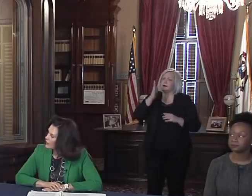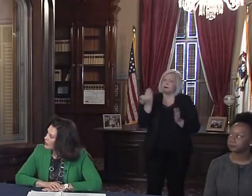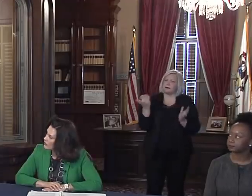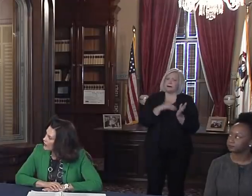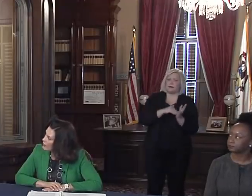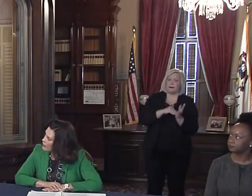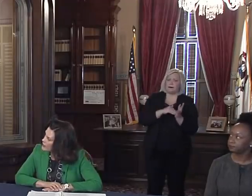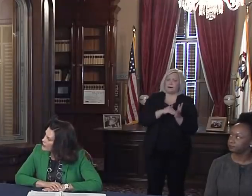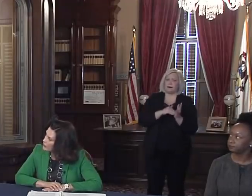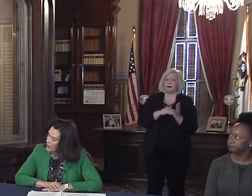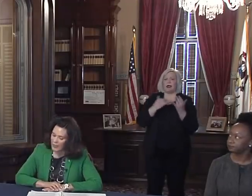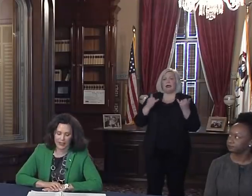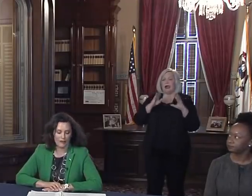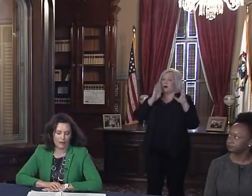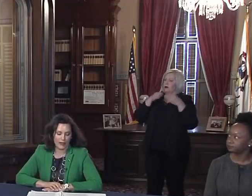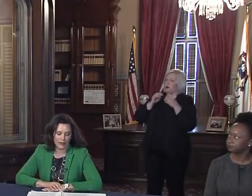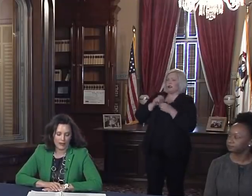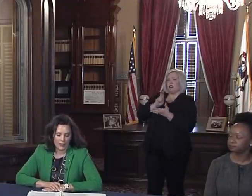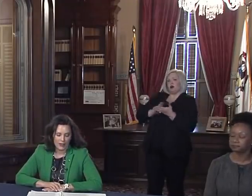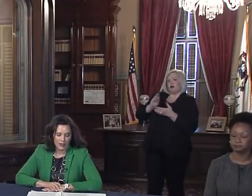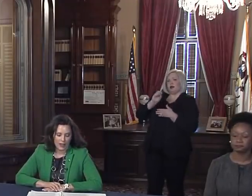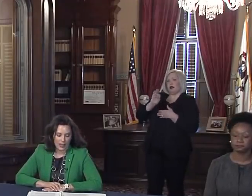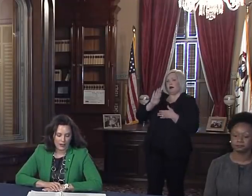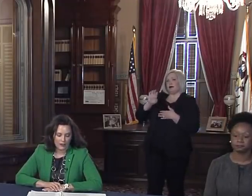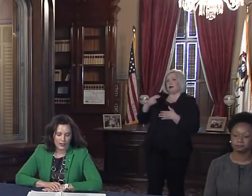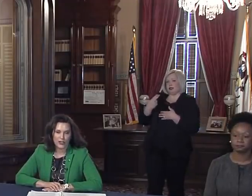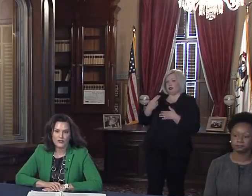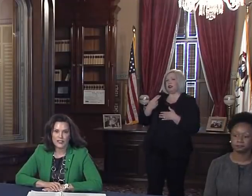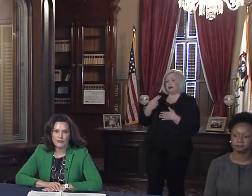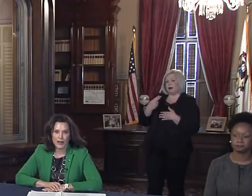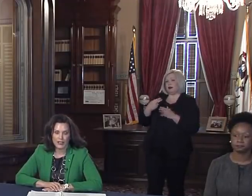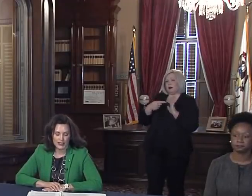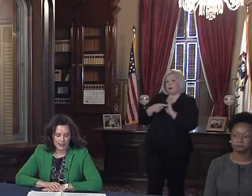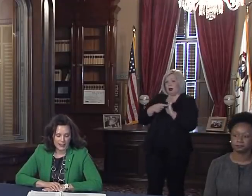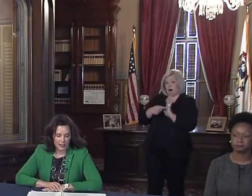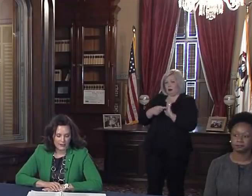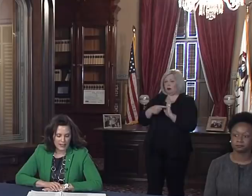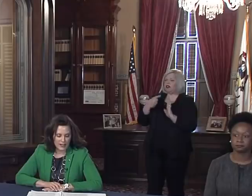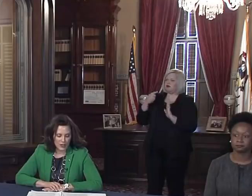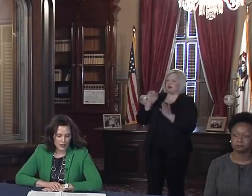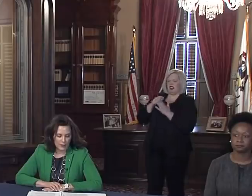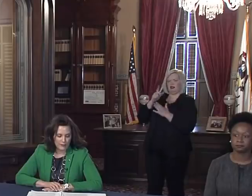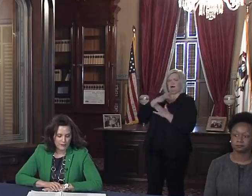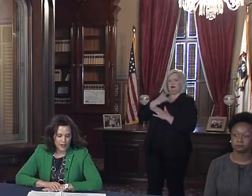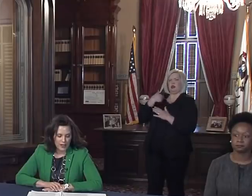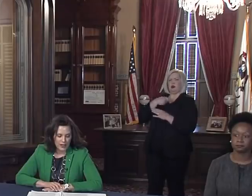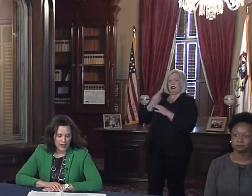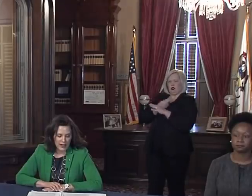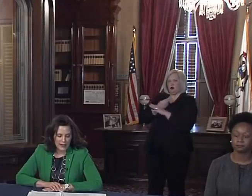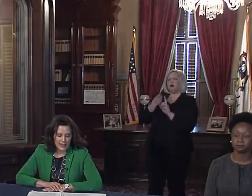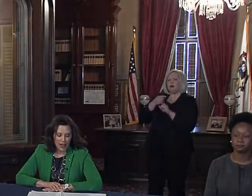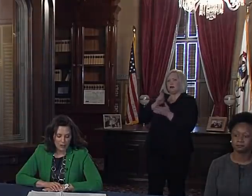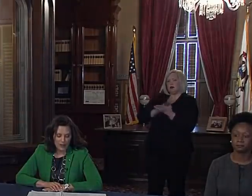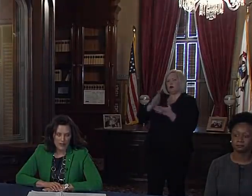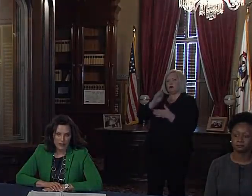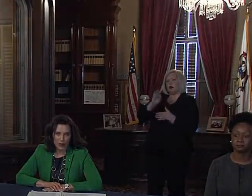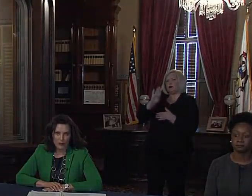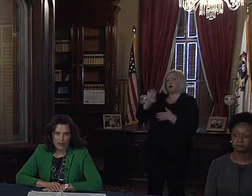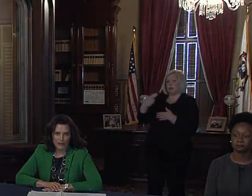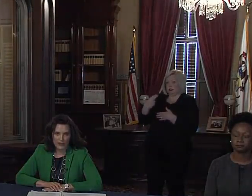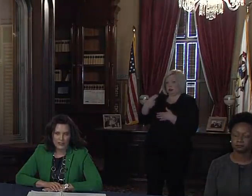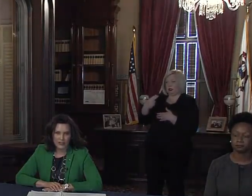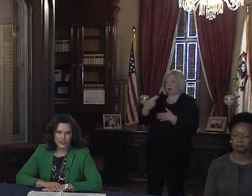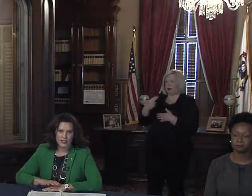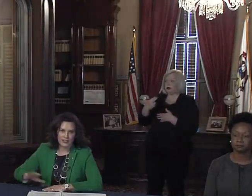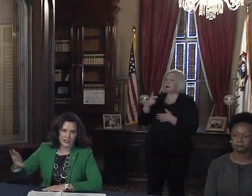Michigan model that my team and I have been using, modeling that comes out of the U of M. It's helped inform a